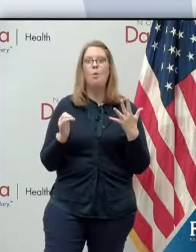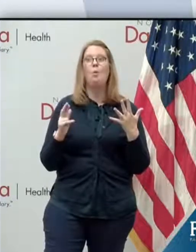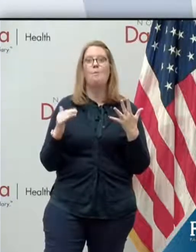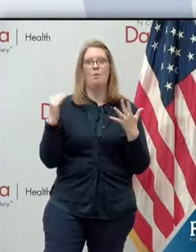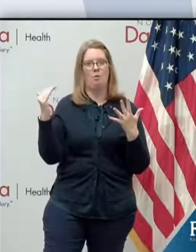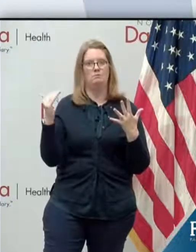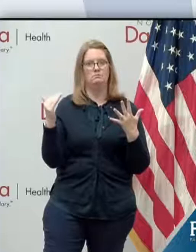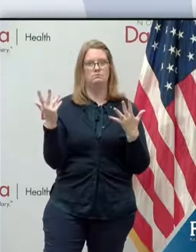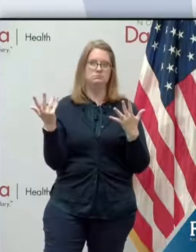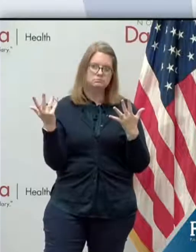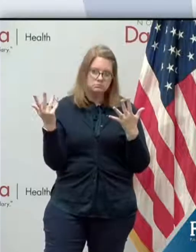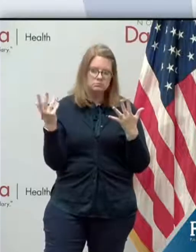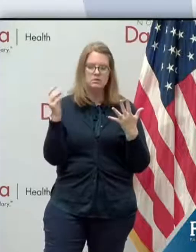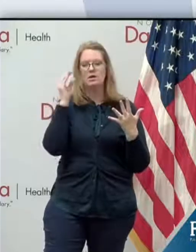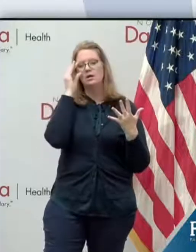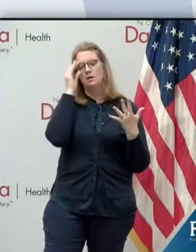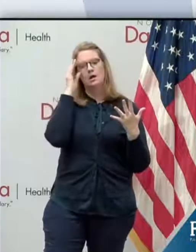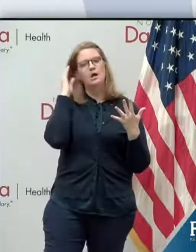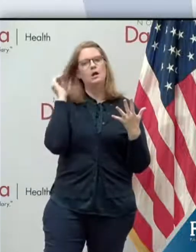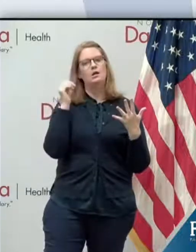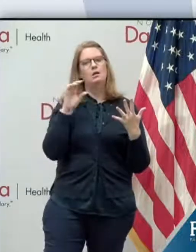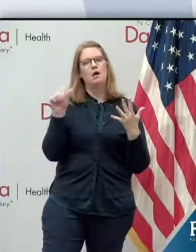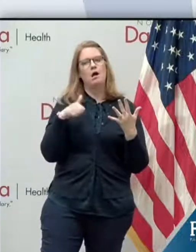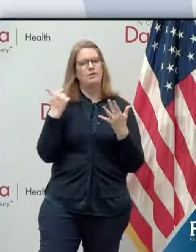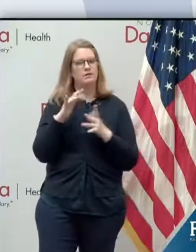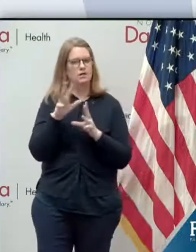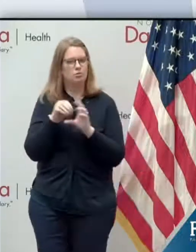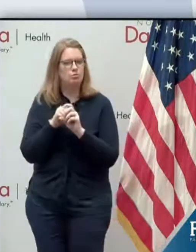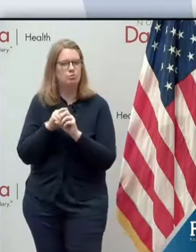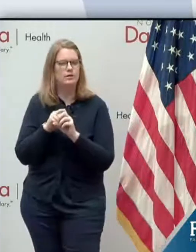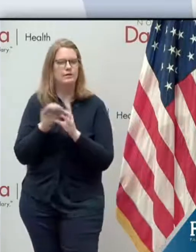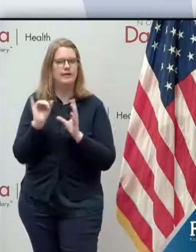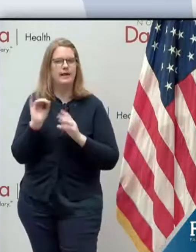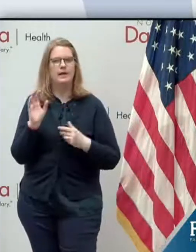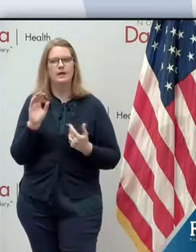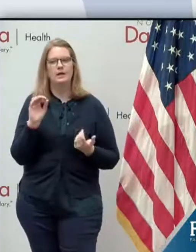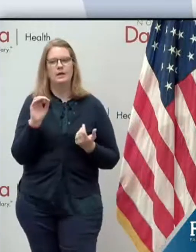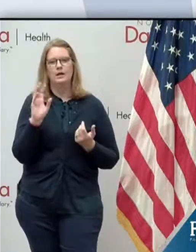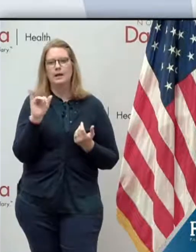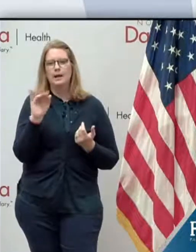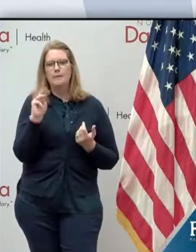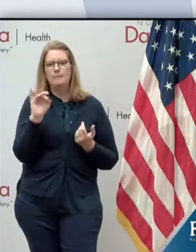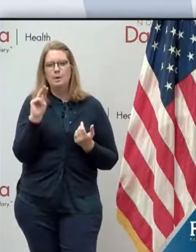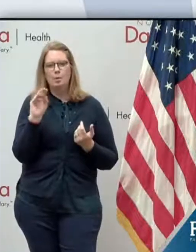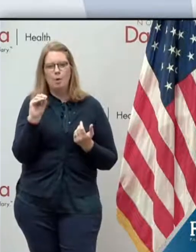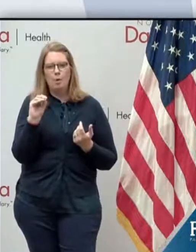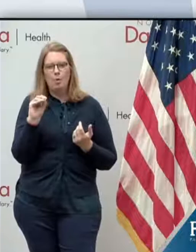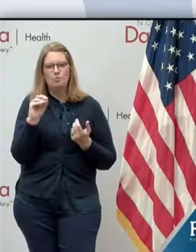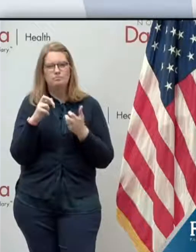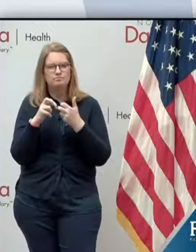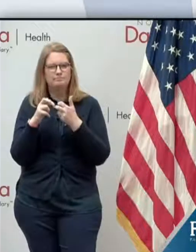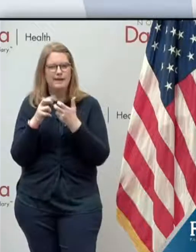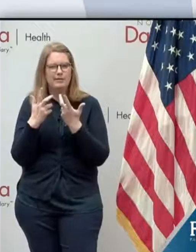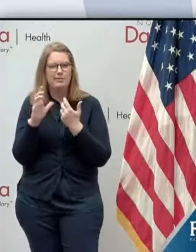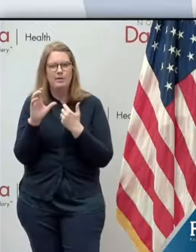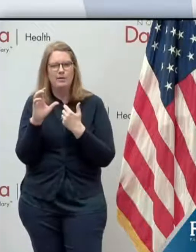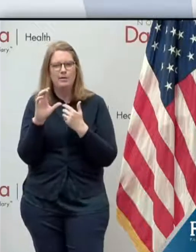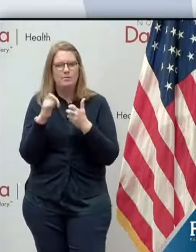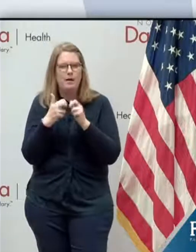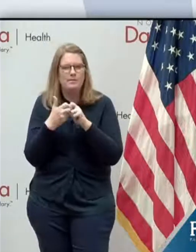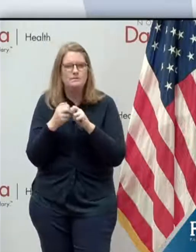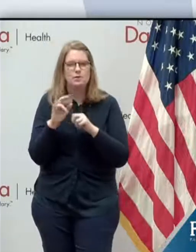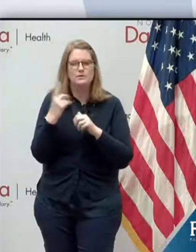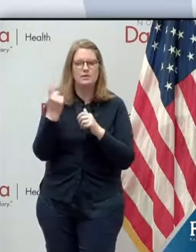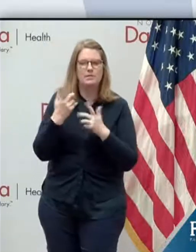conditions, and there are others included being like immunocompromised or people that might have recovered from